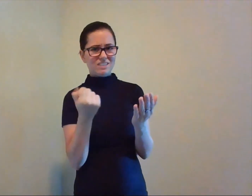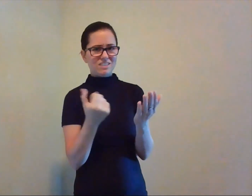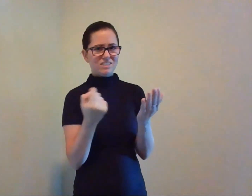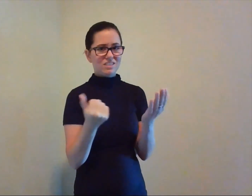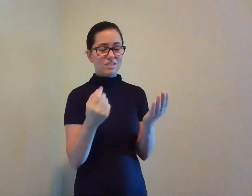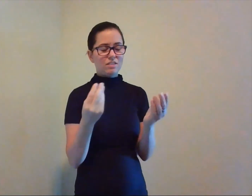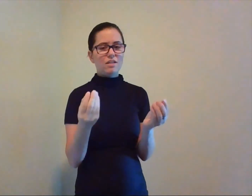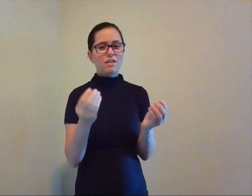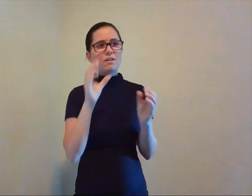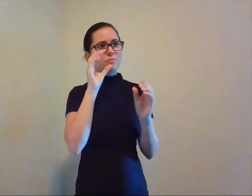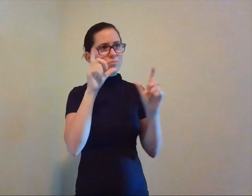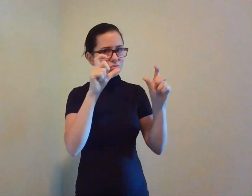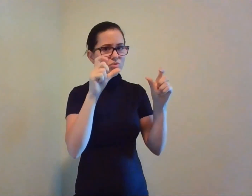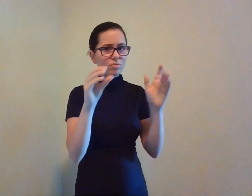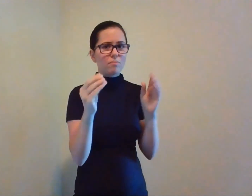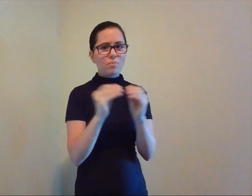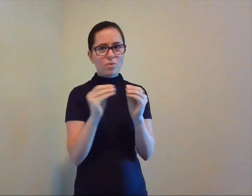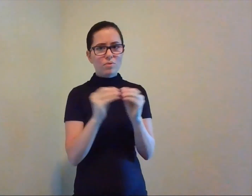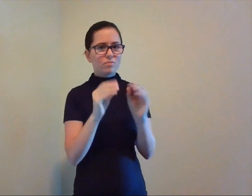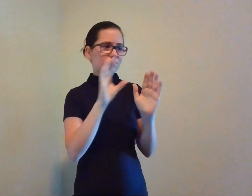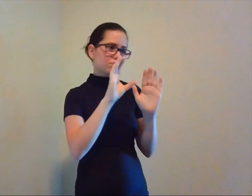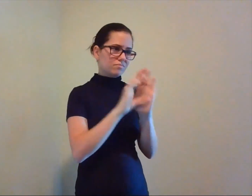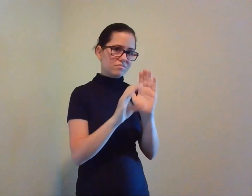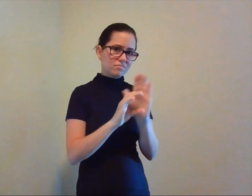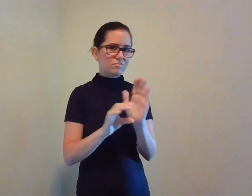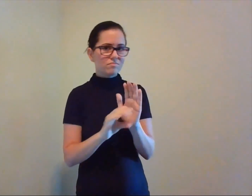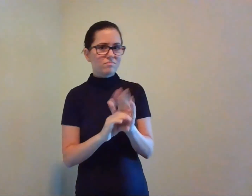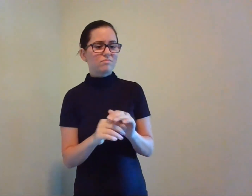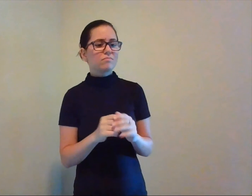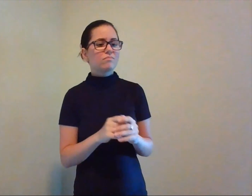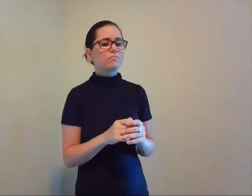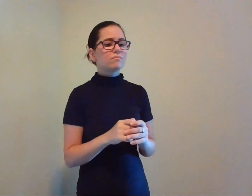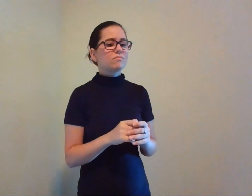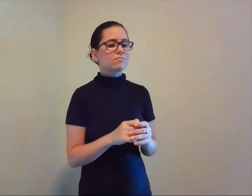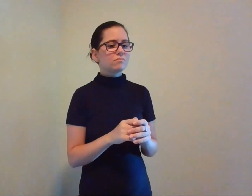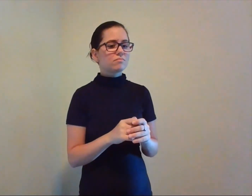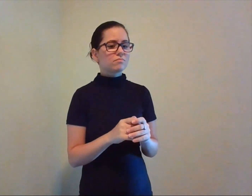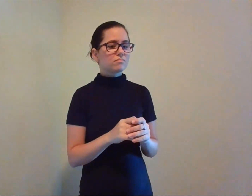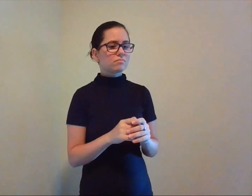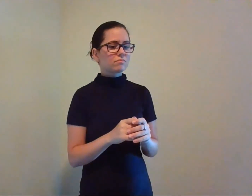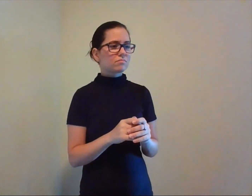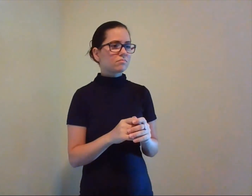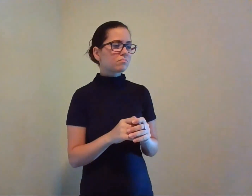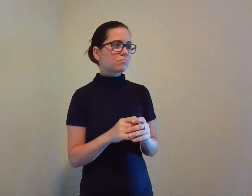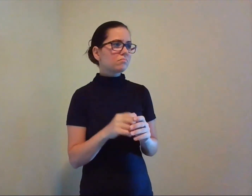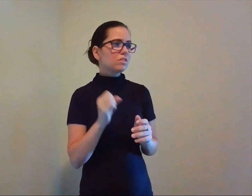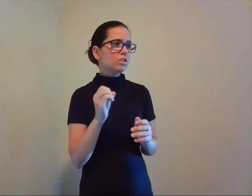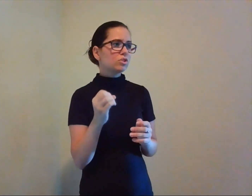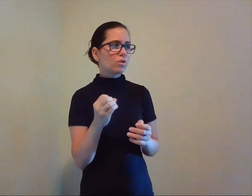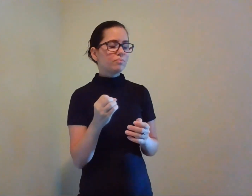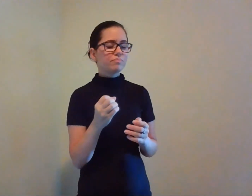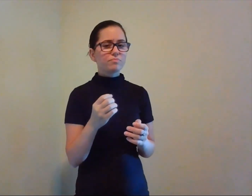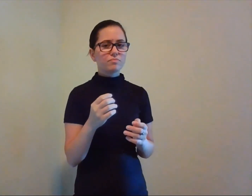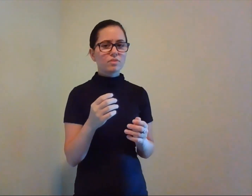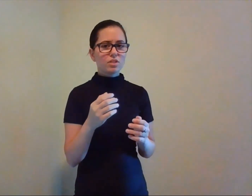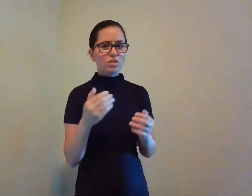they set up the camera with the timer like on the backpack, and then they would get up and she would run and like pose beside her friend, stick her butt out. Yeah,